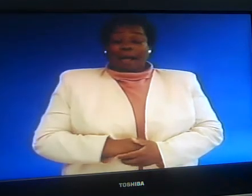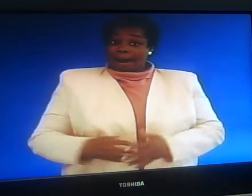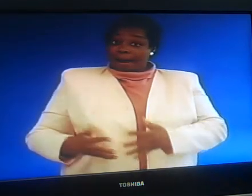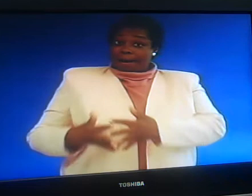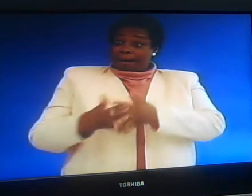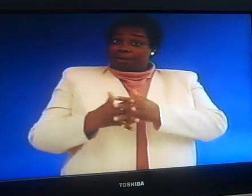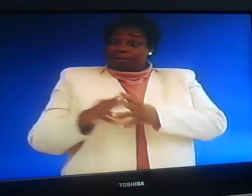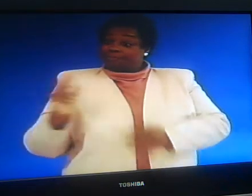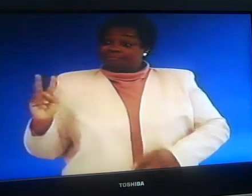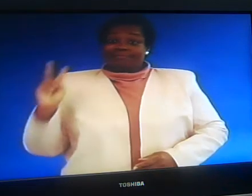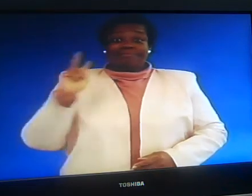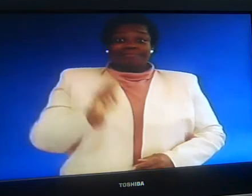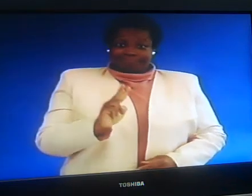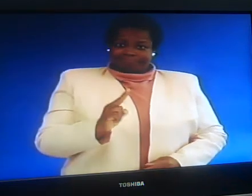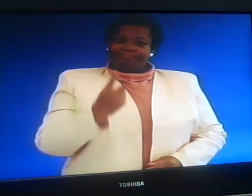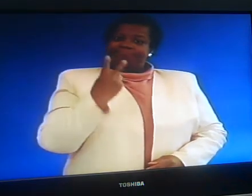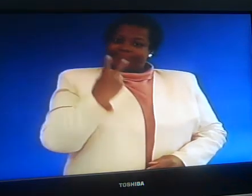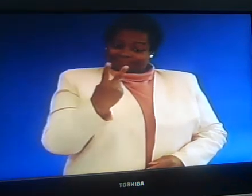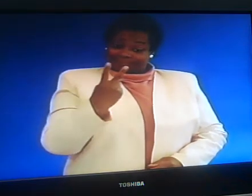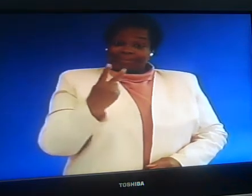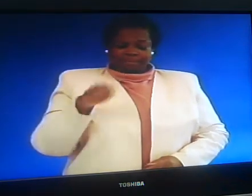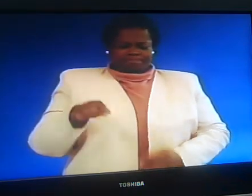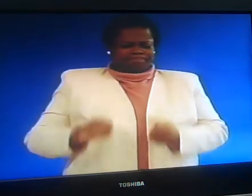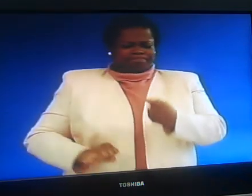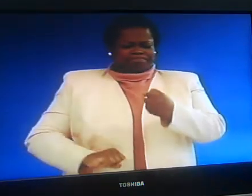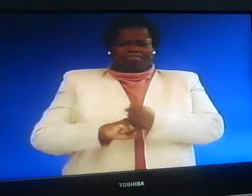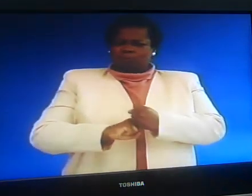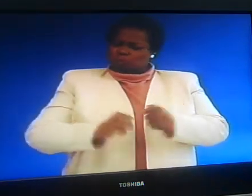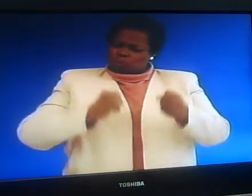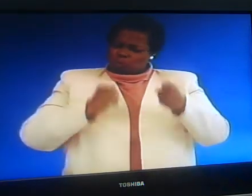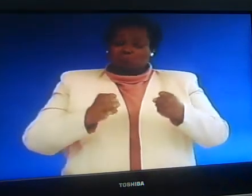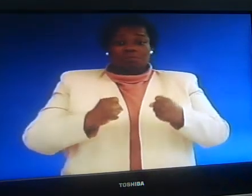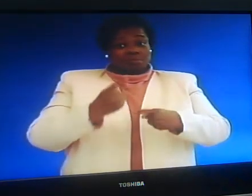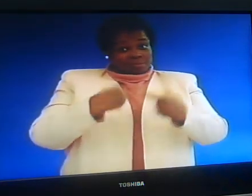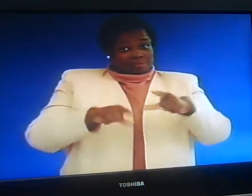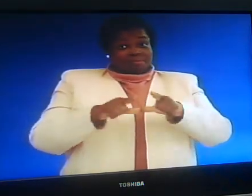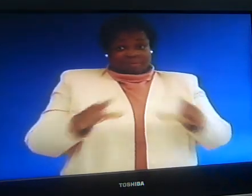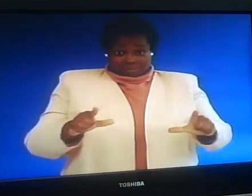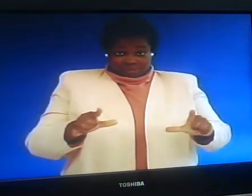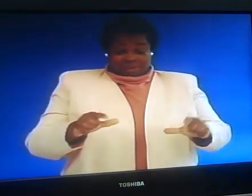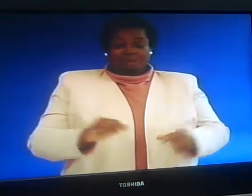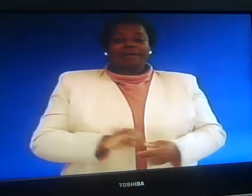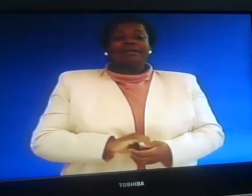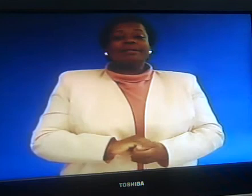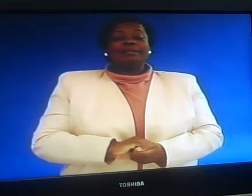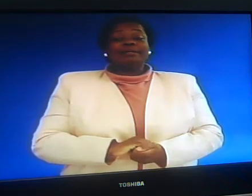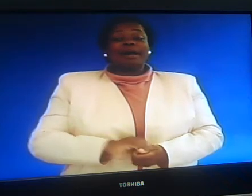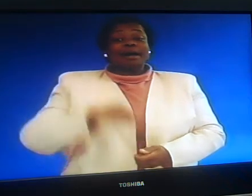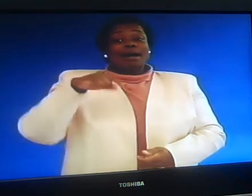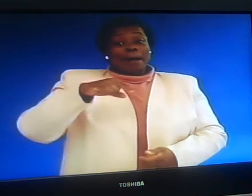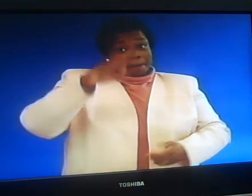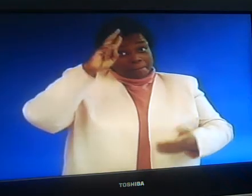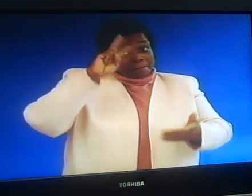language. There were two delegates from America who were strongly supportive of the ASL